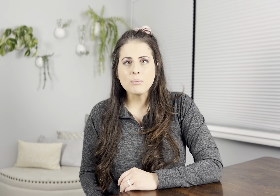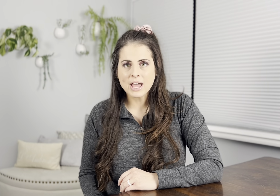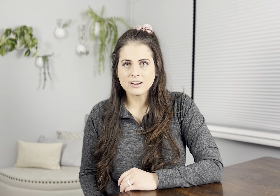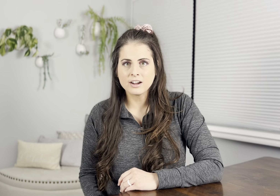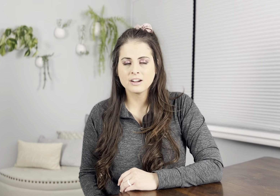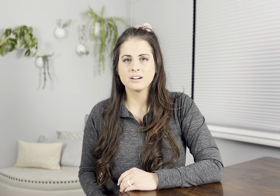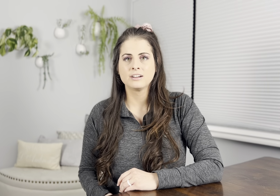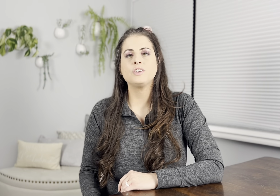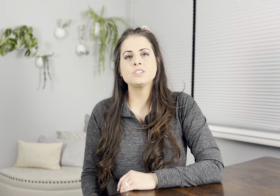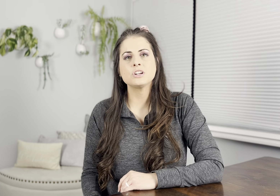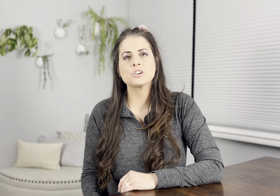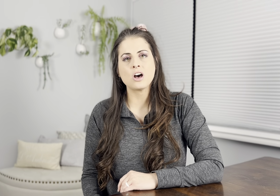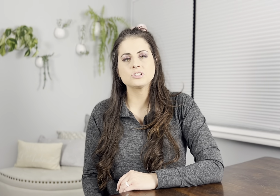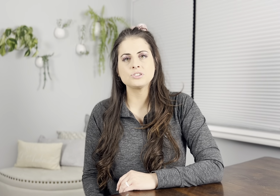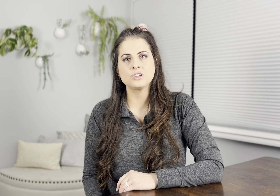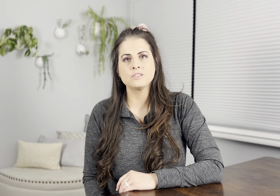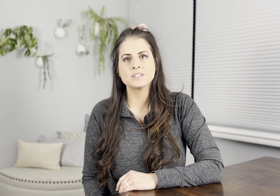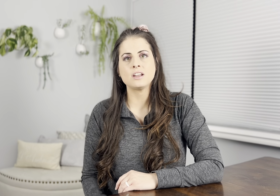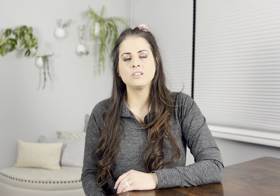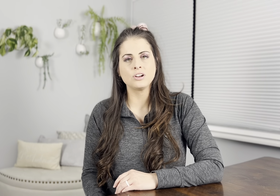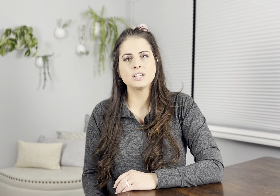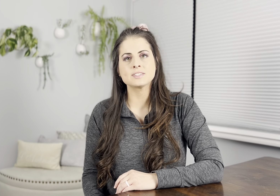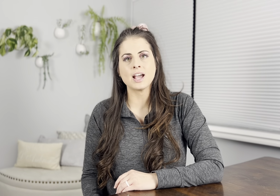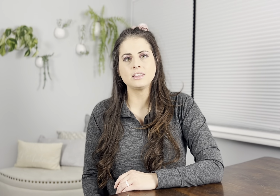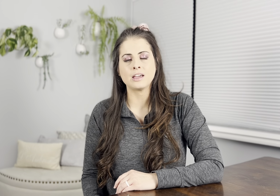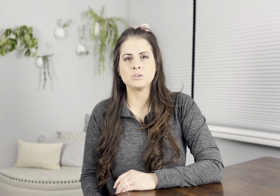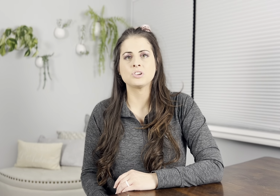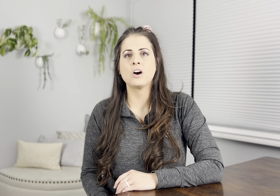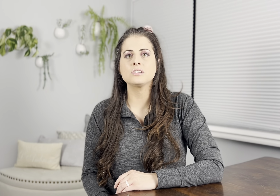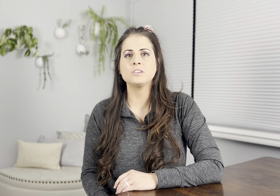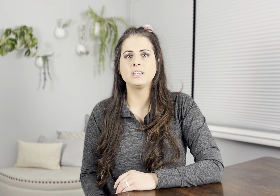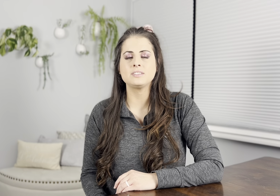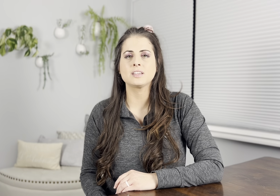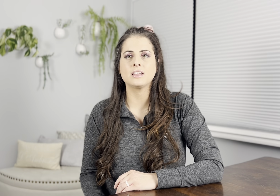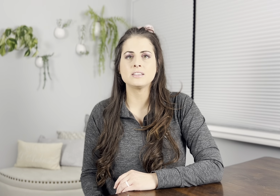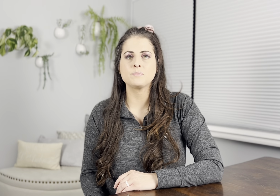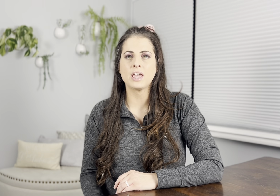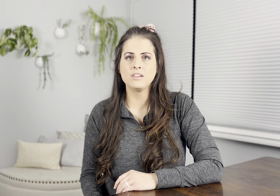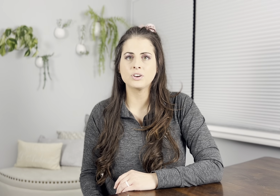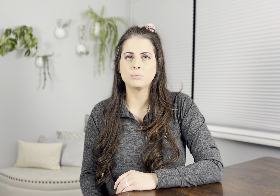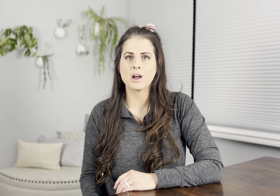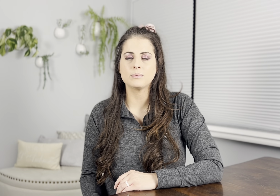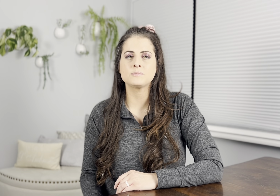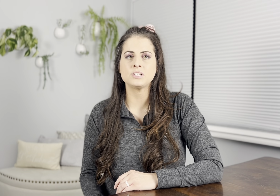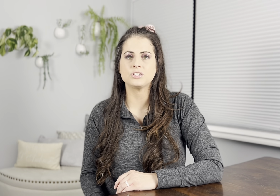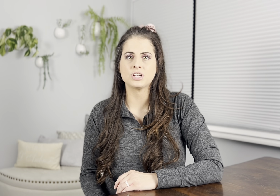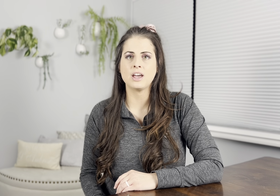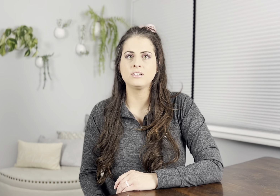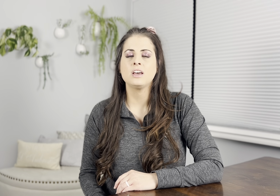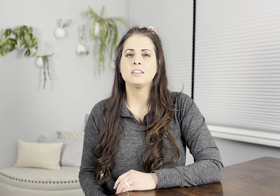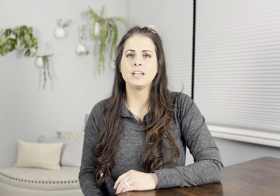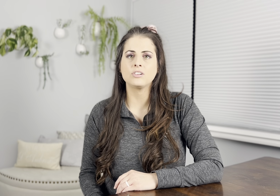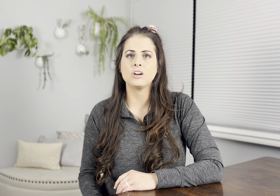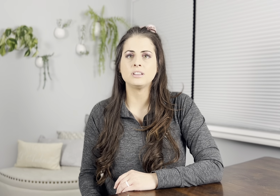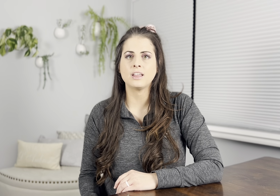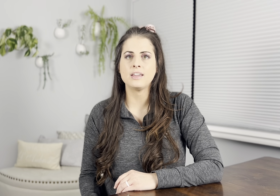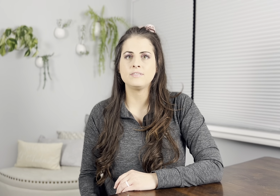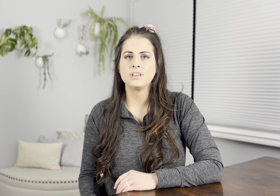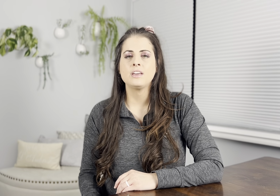better. Research also shows that learning sign language also leads to less behavioral problems in your child later on in life. This